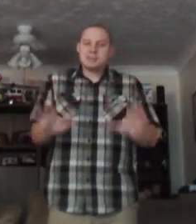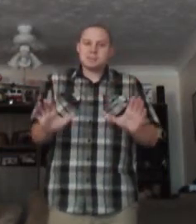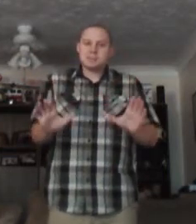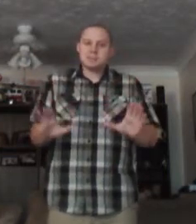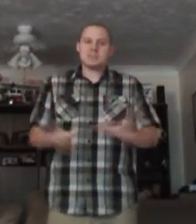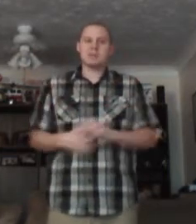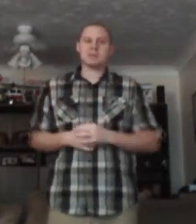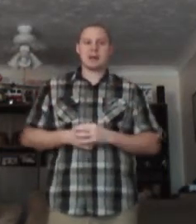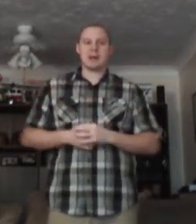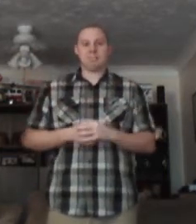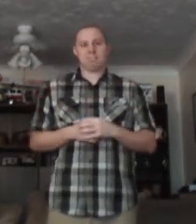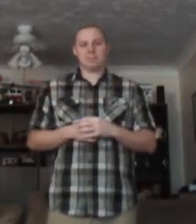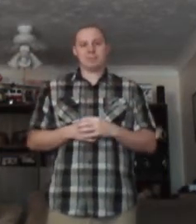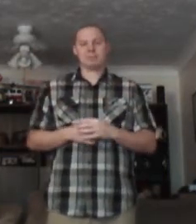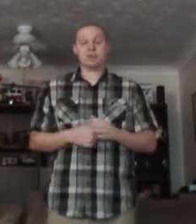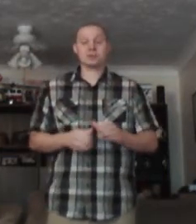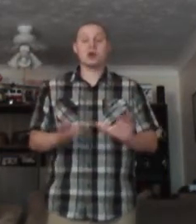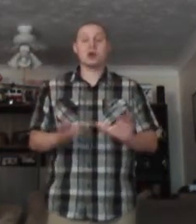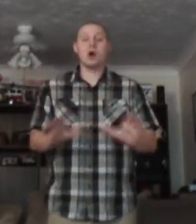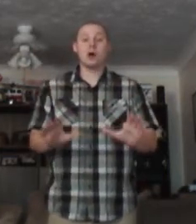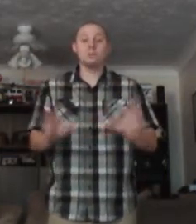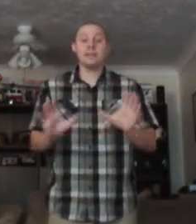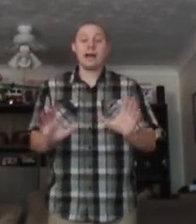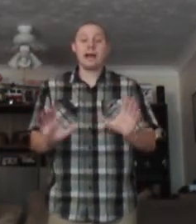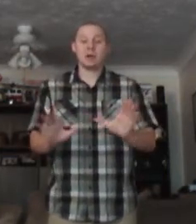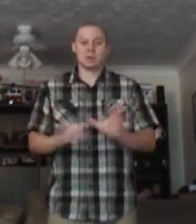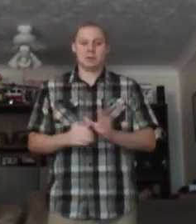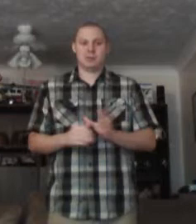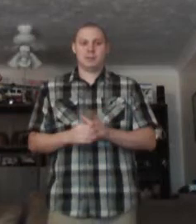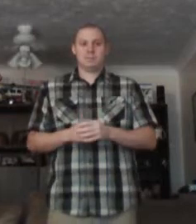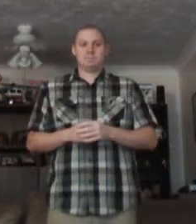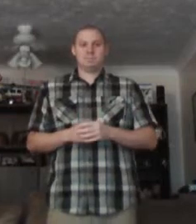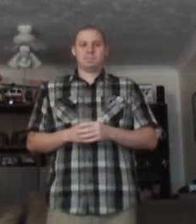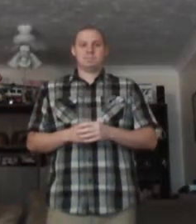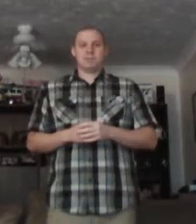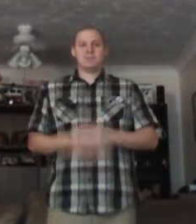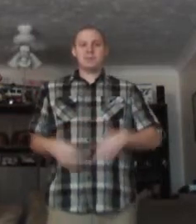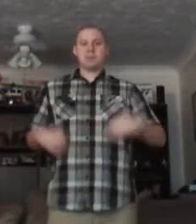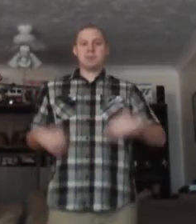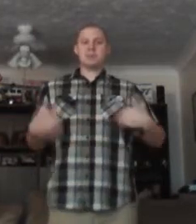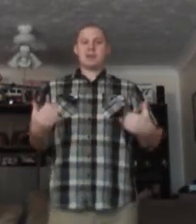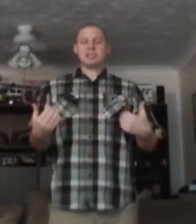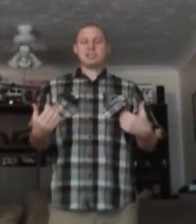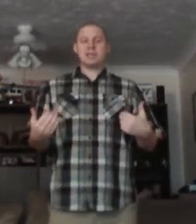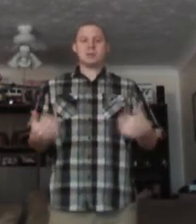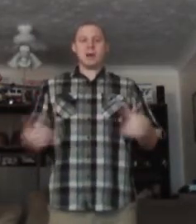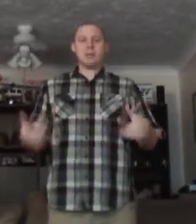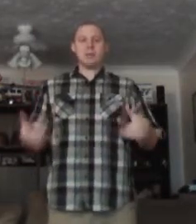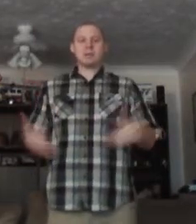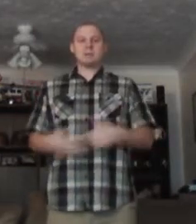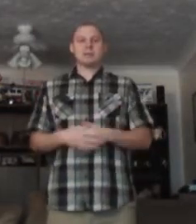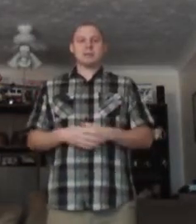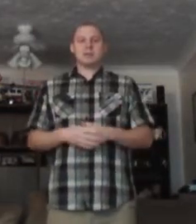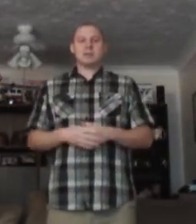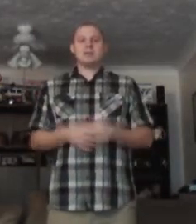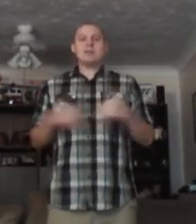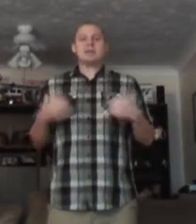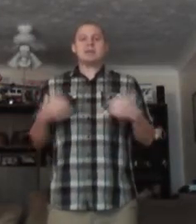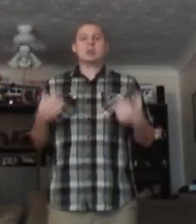one step at a time. First, calm down. If you become too agitated or hyped up, you may make a choice